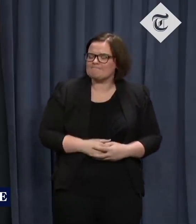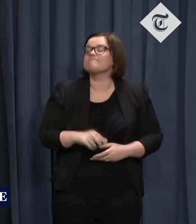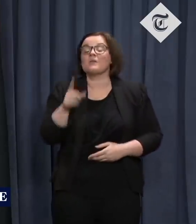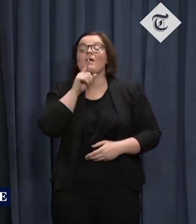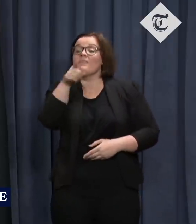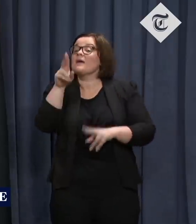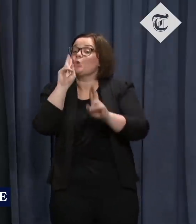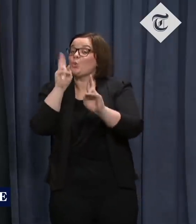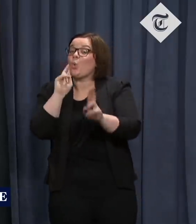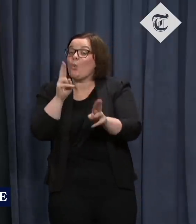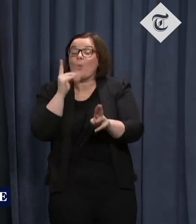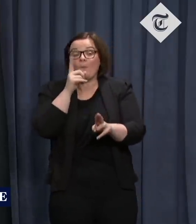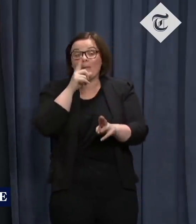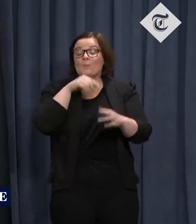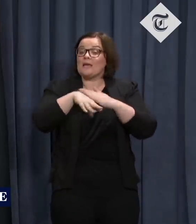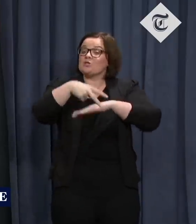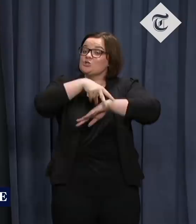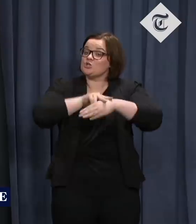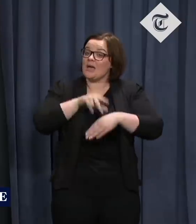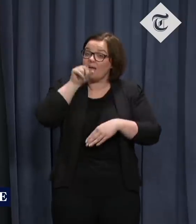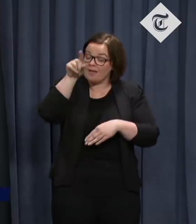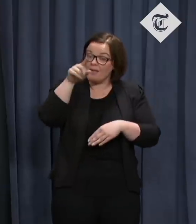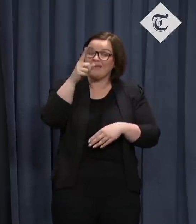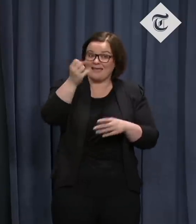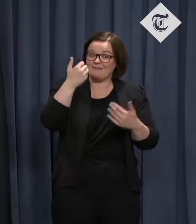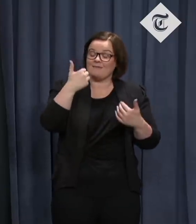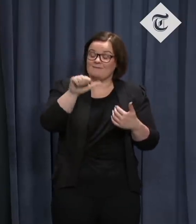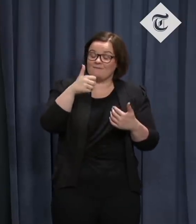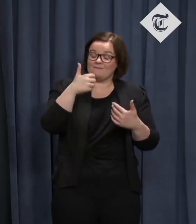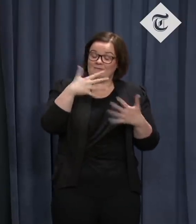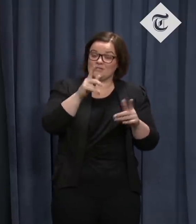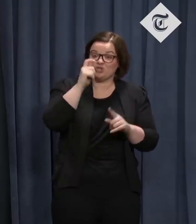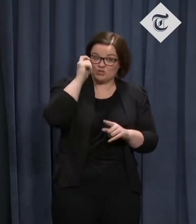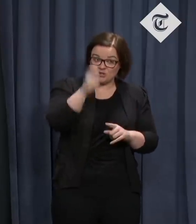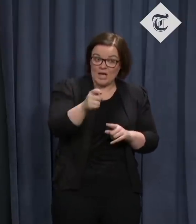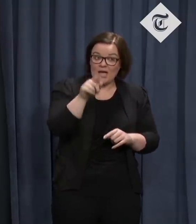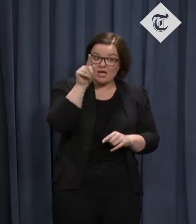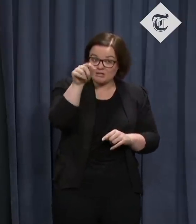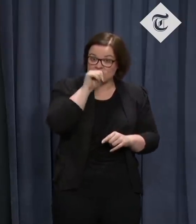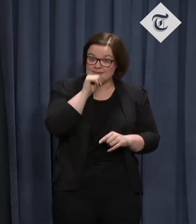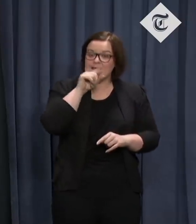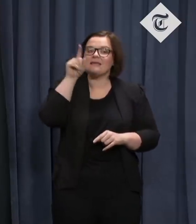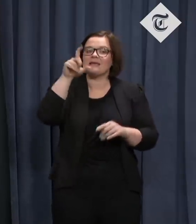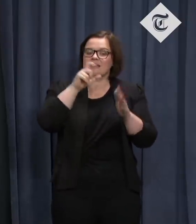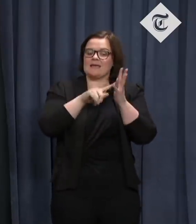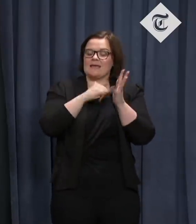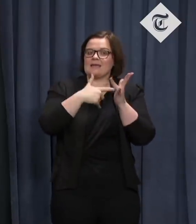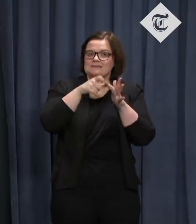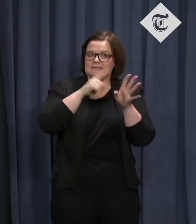is remanded in custody, the person who has been charged over the situation has been remanded in custody